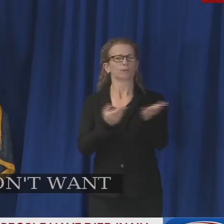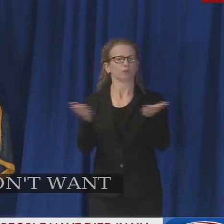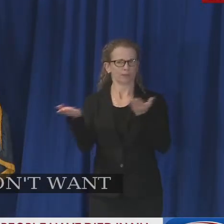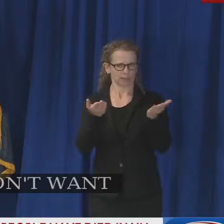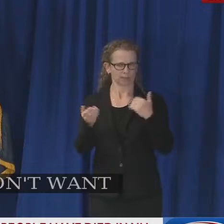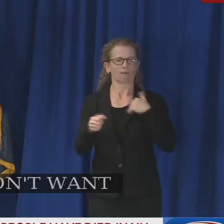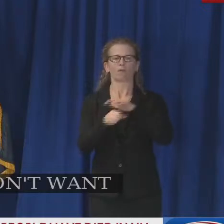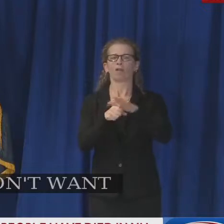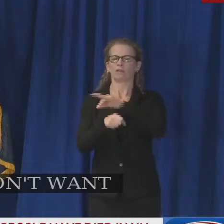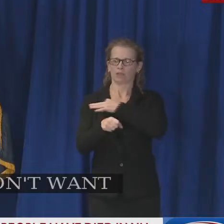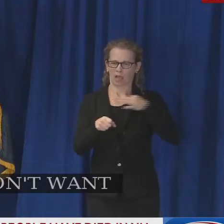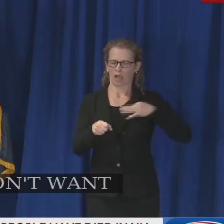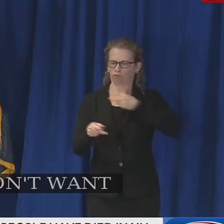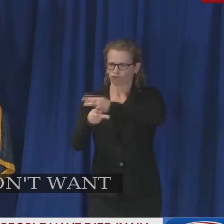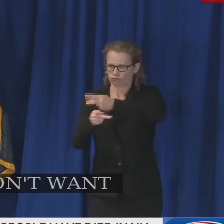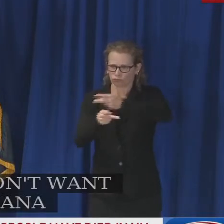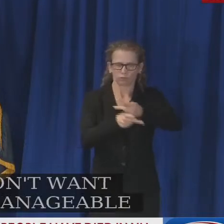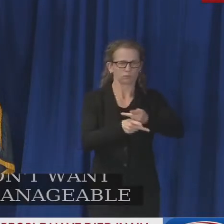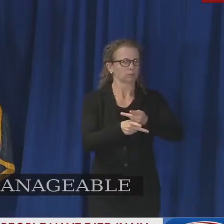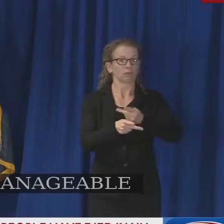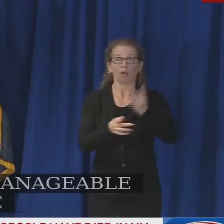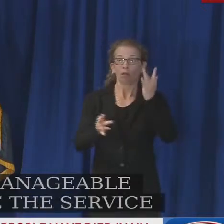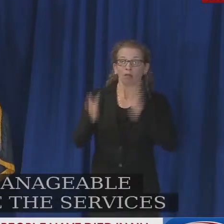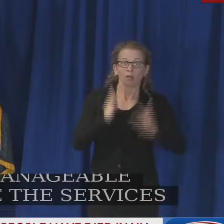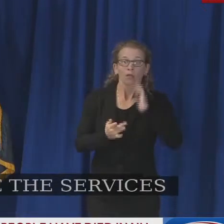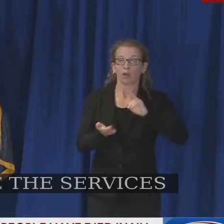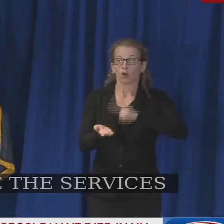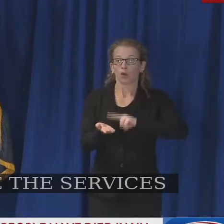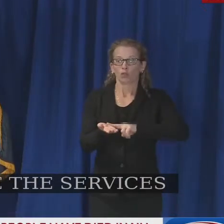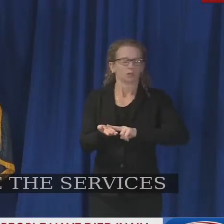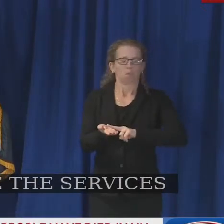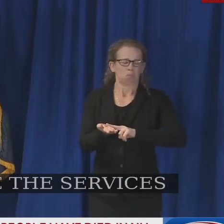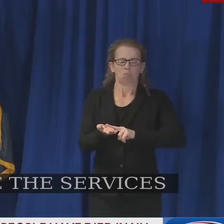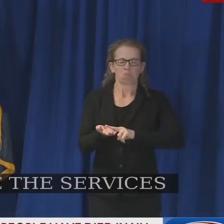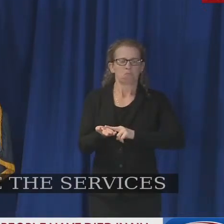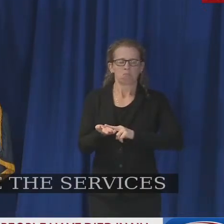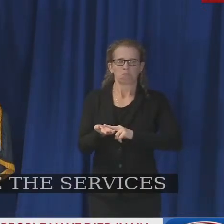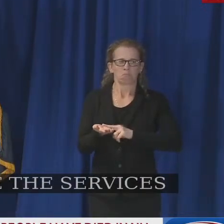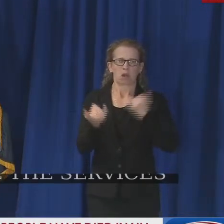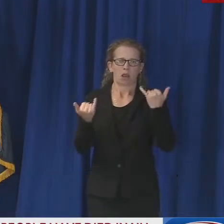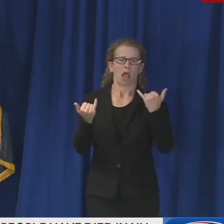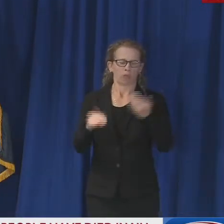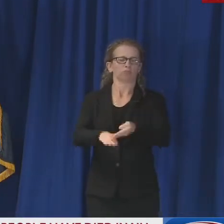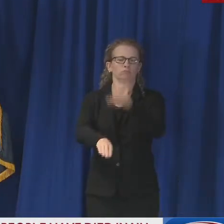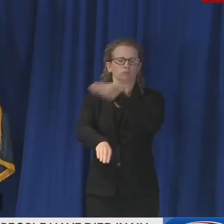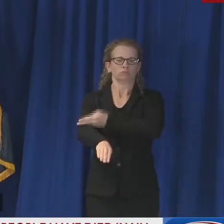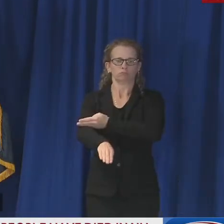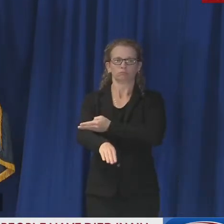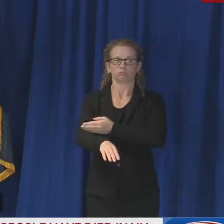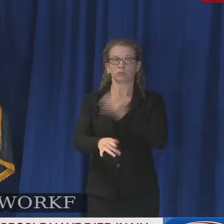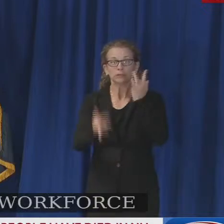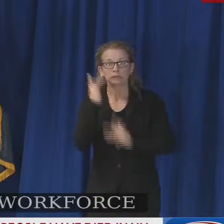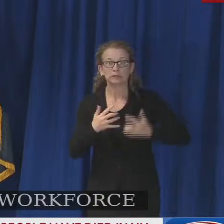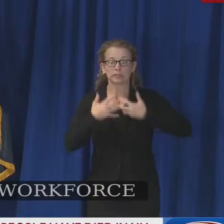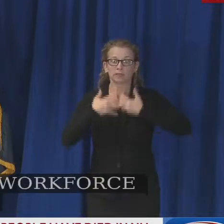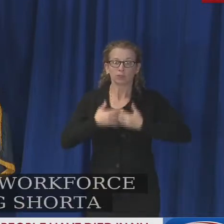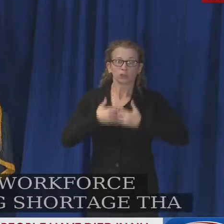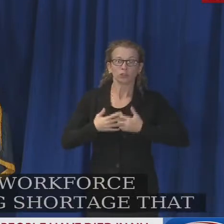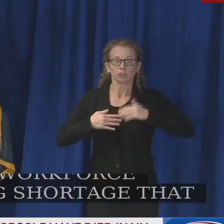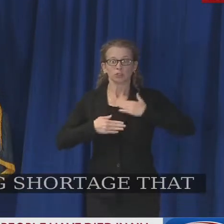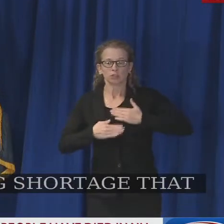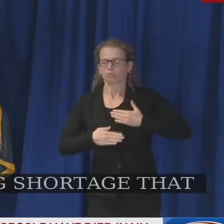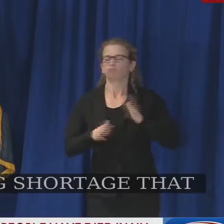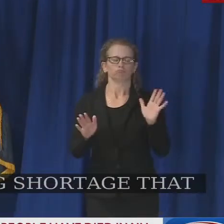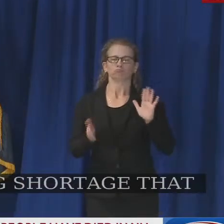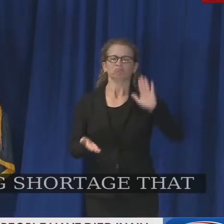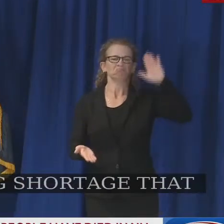have the workforce crunch or the nursing shortage that we had and the a lack of ventilators or anything like that. So the good news